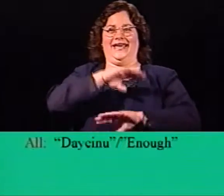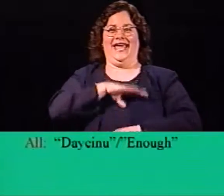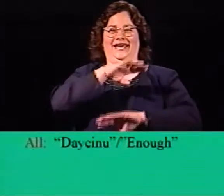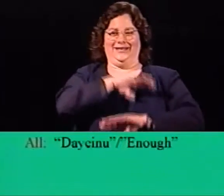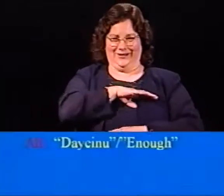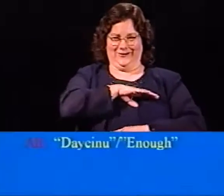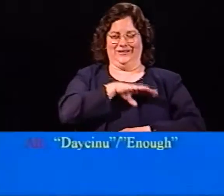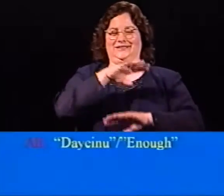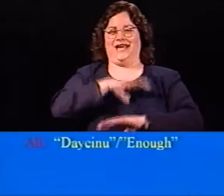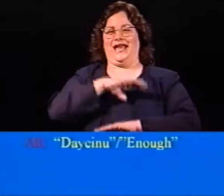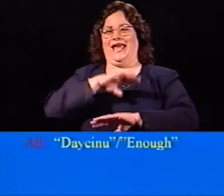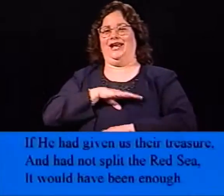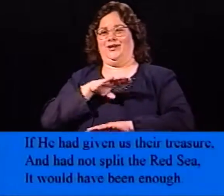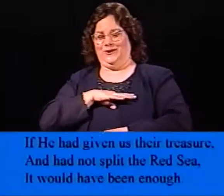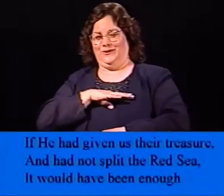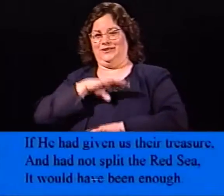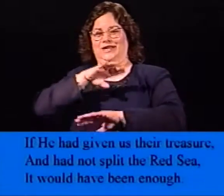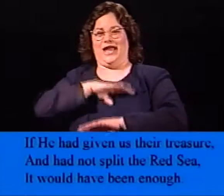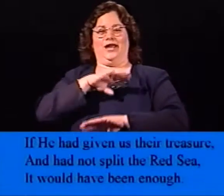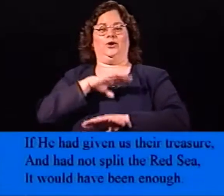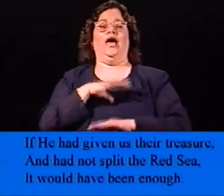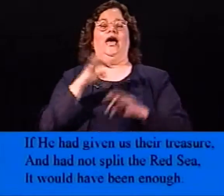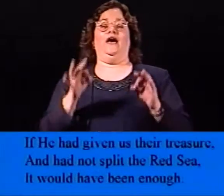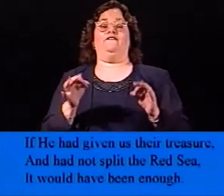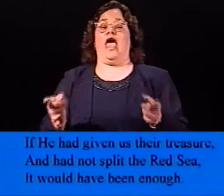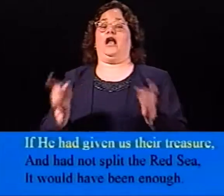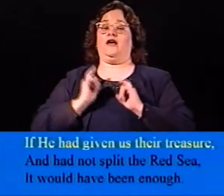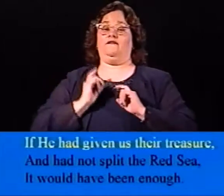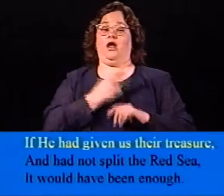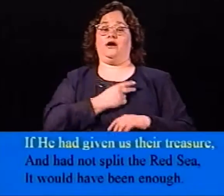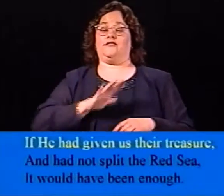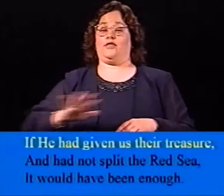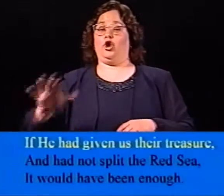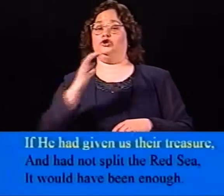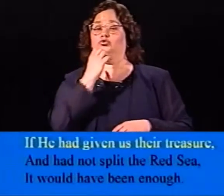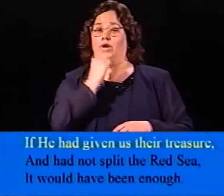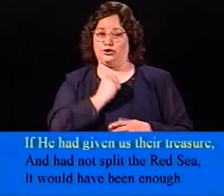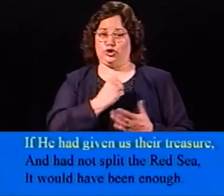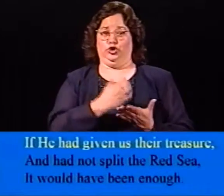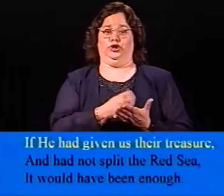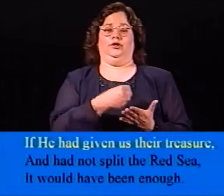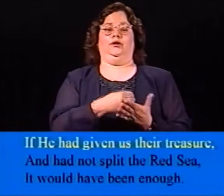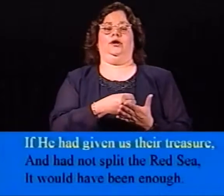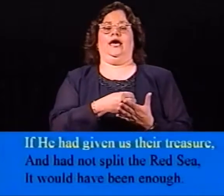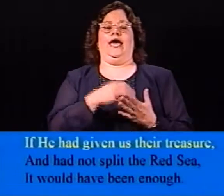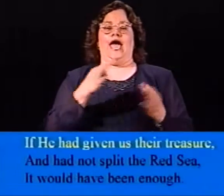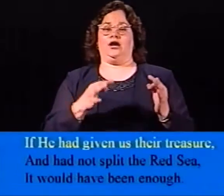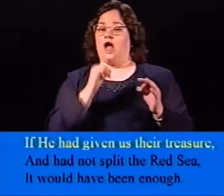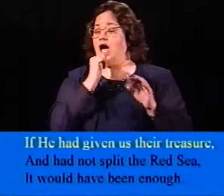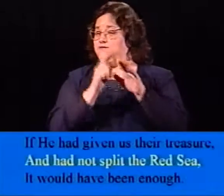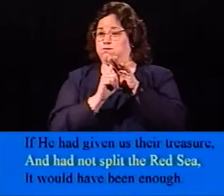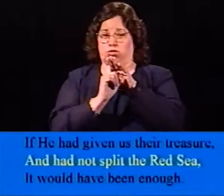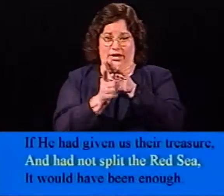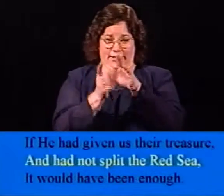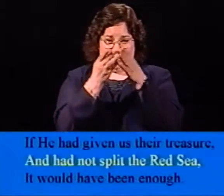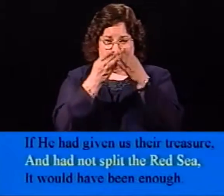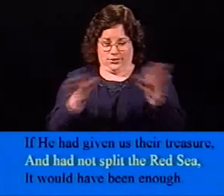enough. If he had given us their treasure and had not split the Red Sea, it would have been